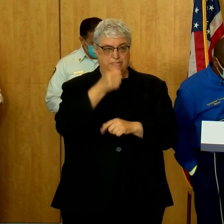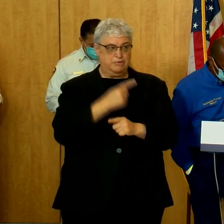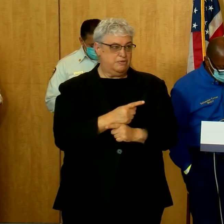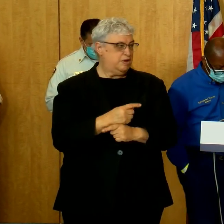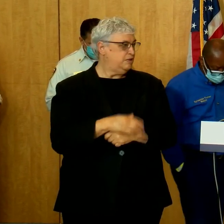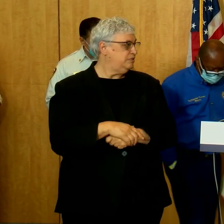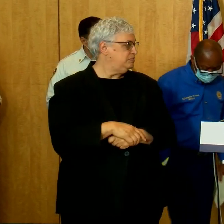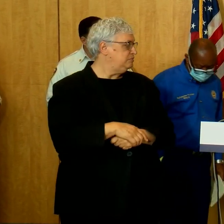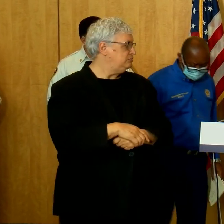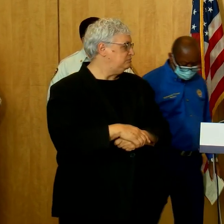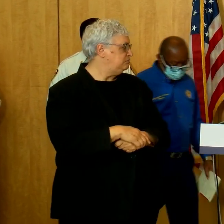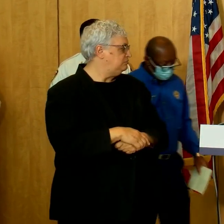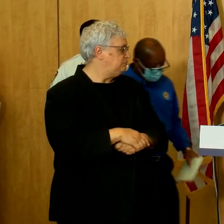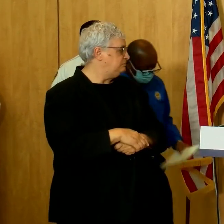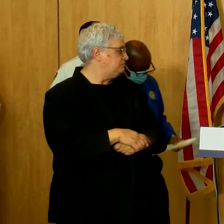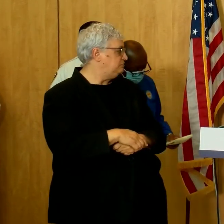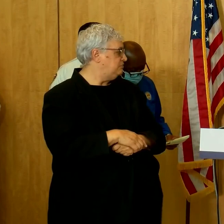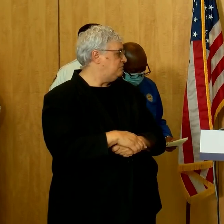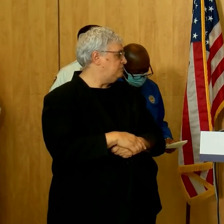Harry?